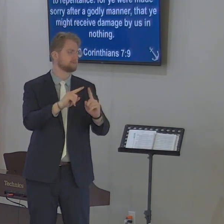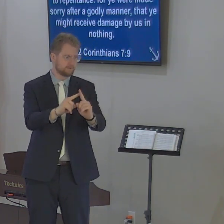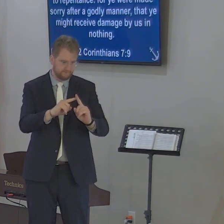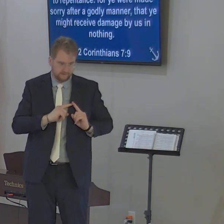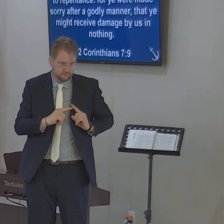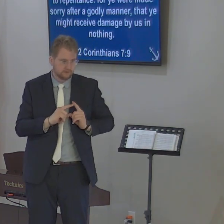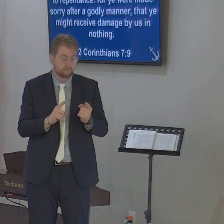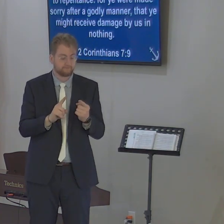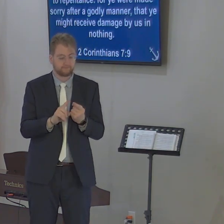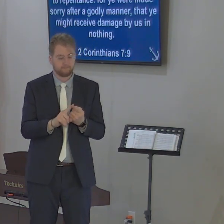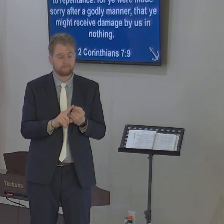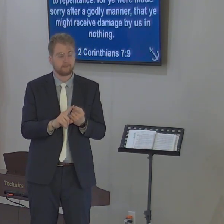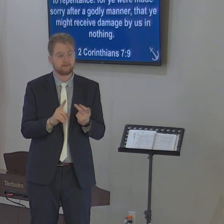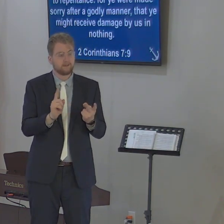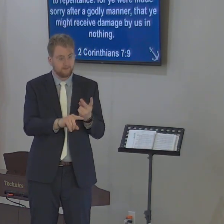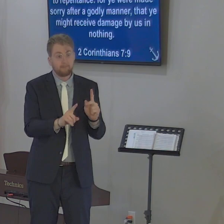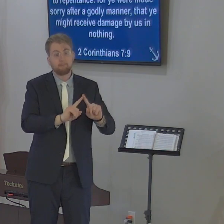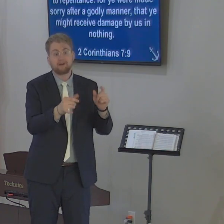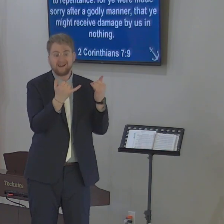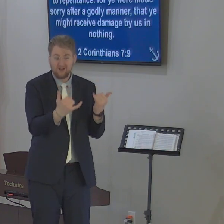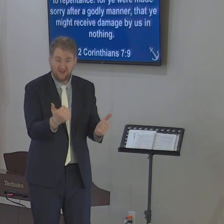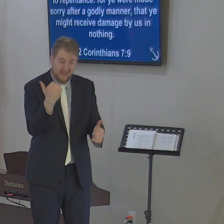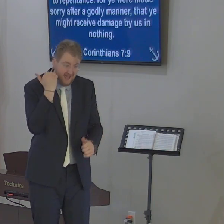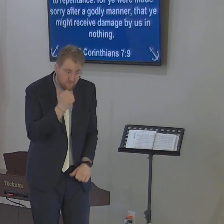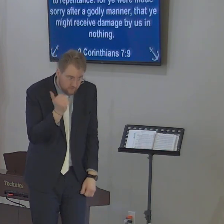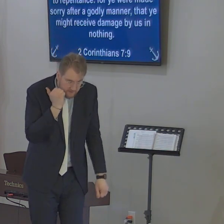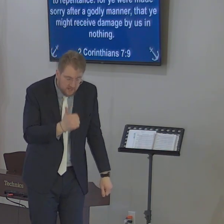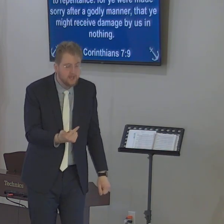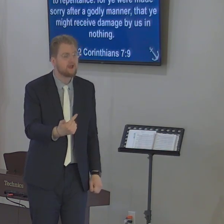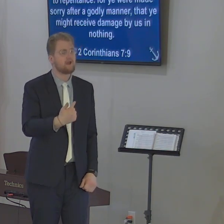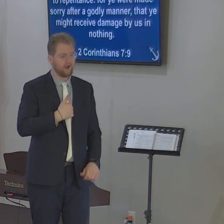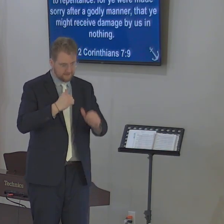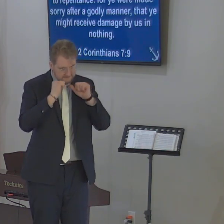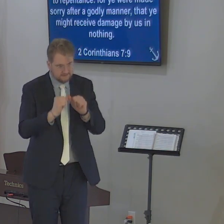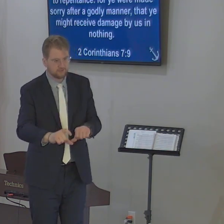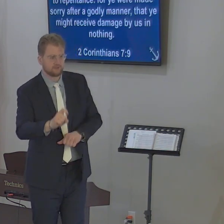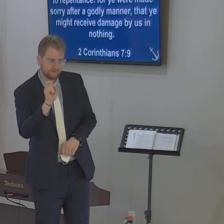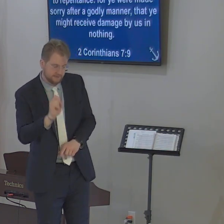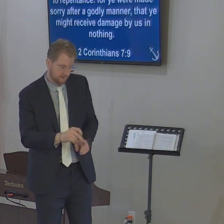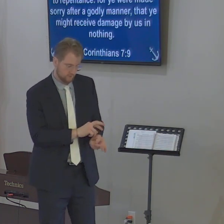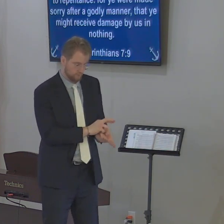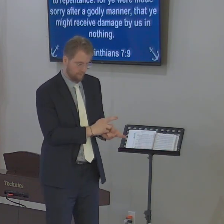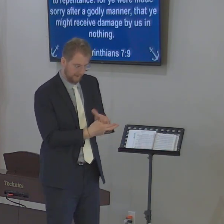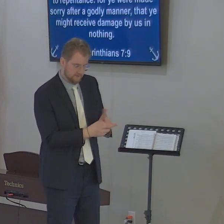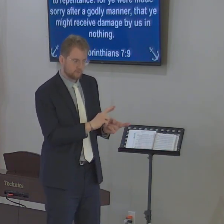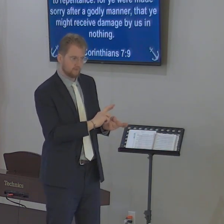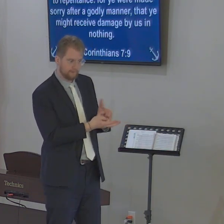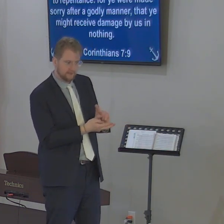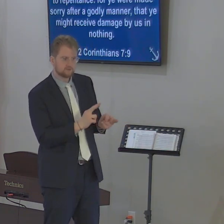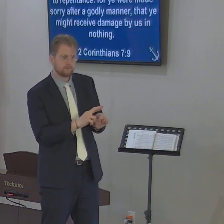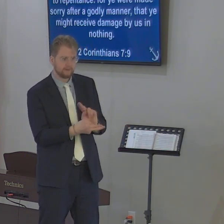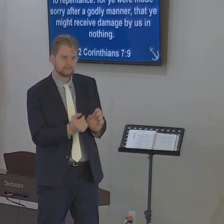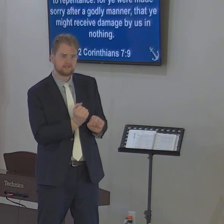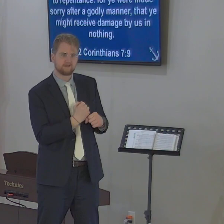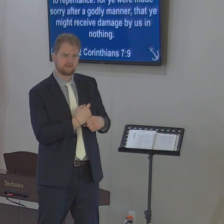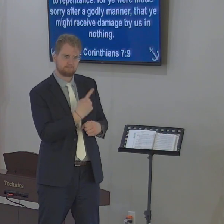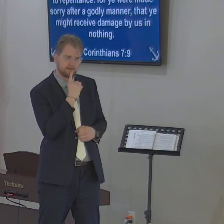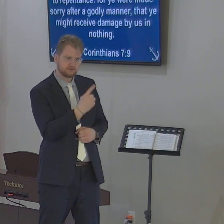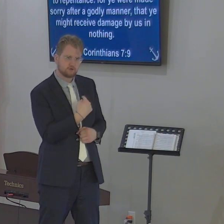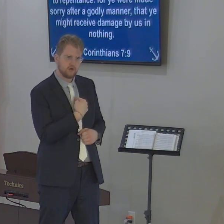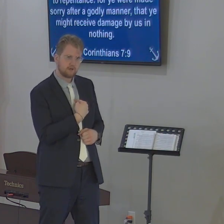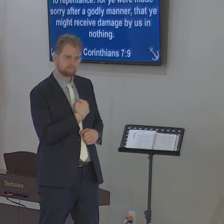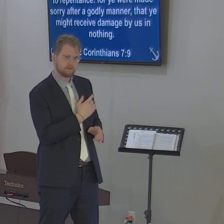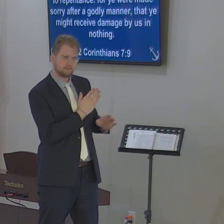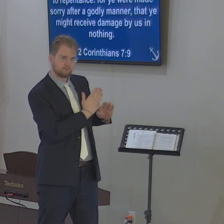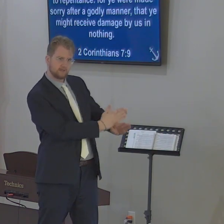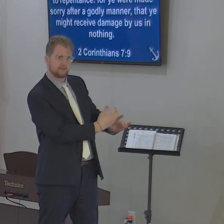every day, as God's sanctifying me, I also need repentance to make sure that I'm saving myself from the destructions of this world.